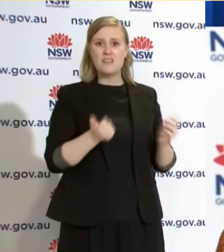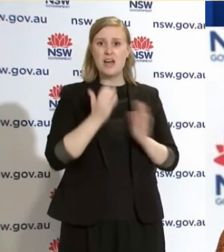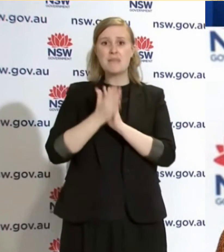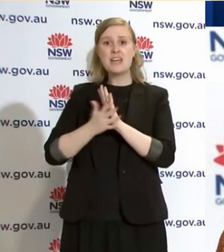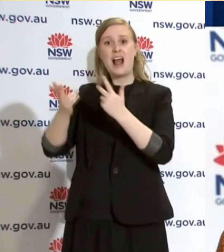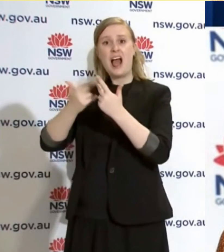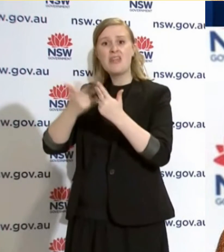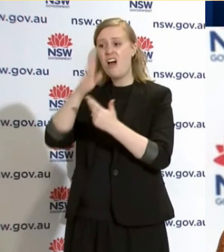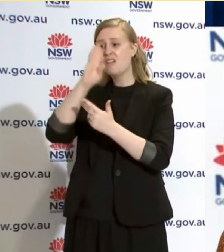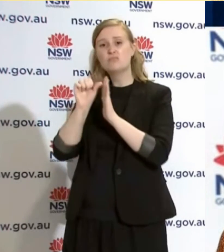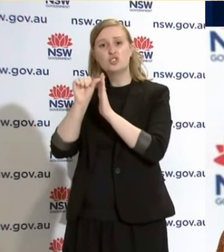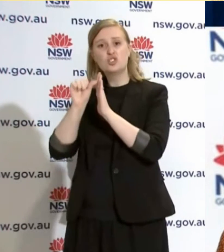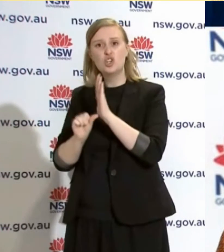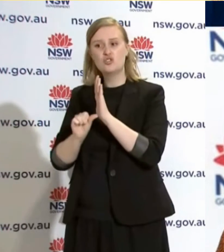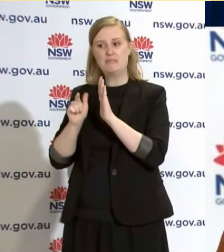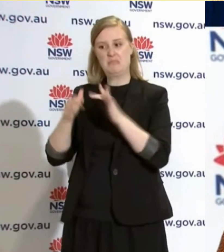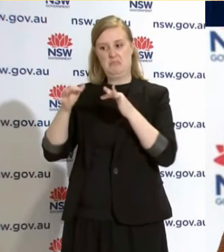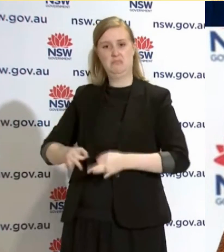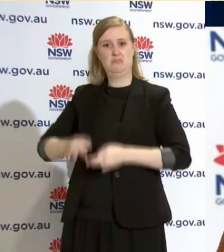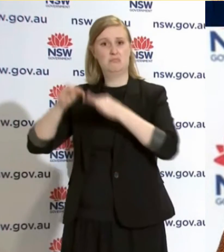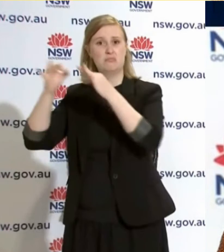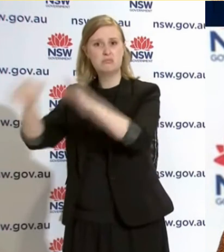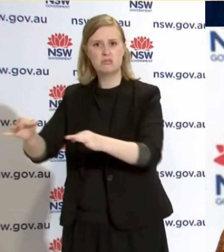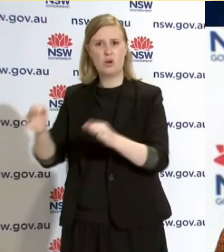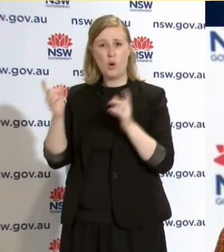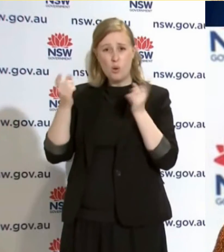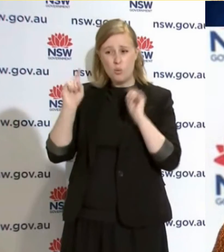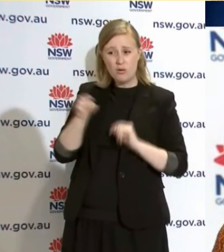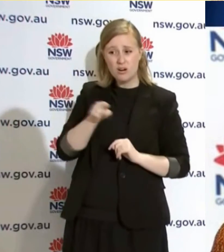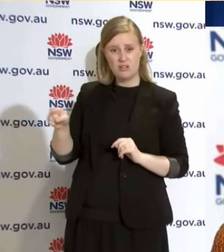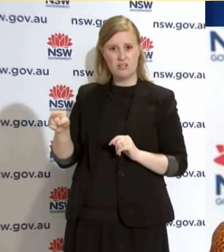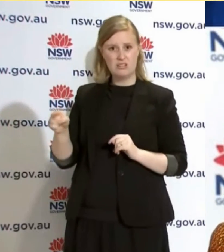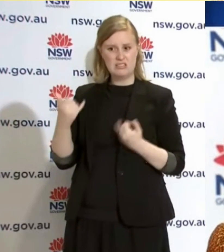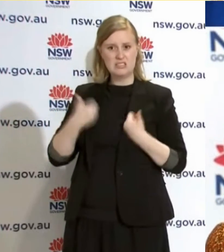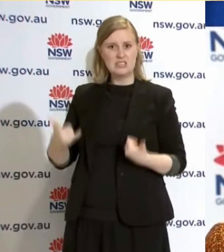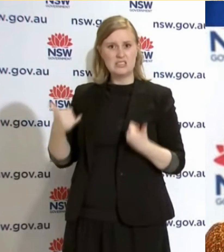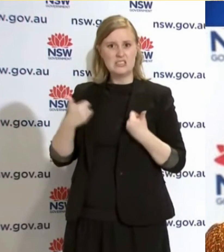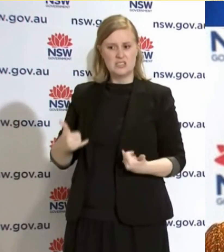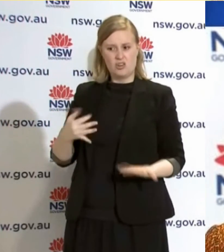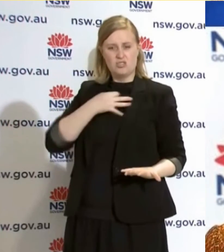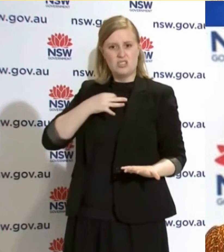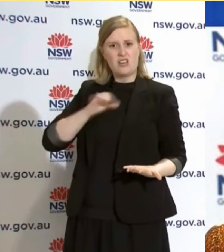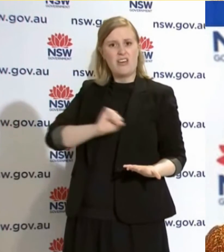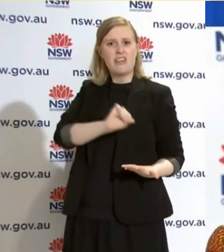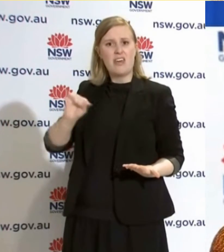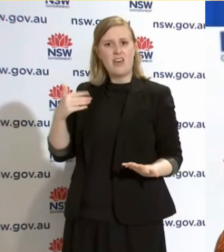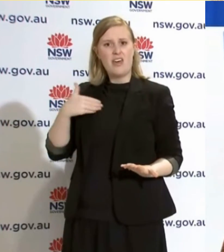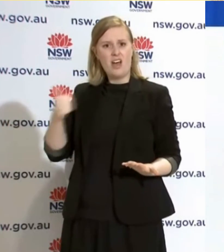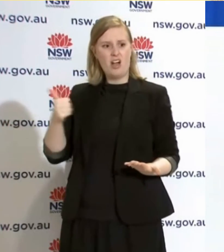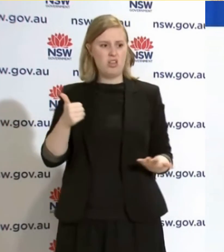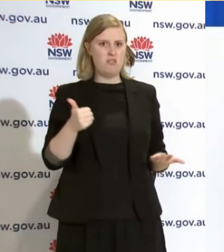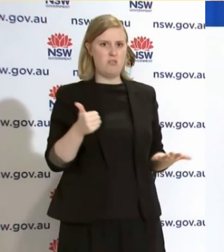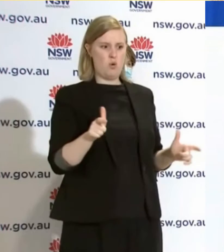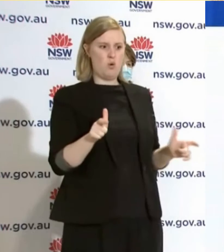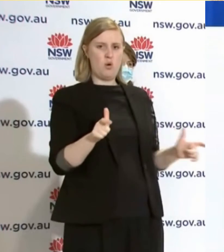Can the private sector be involved as they were last year with taking some of that overflow? Well, obviously, we're already working with the private sector in relation to